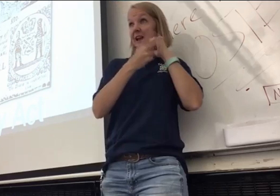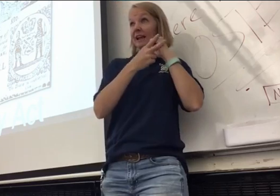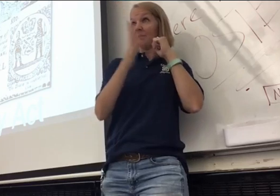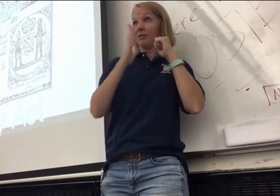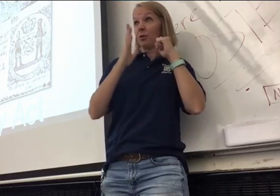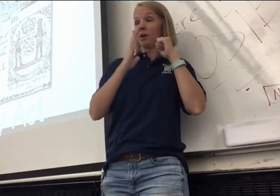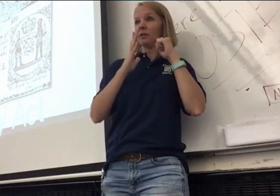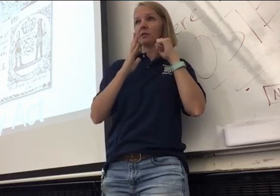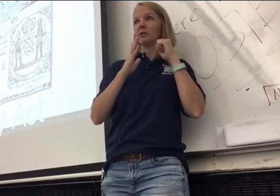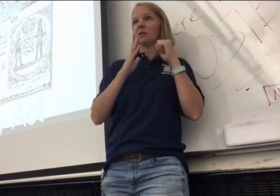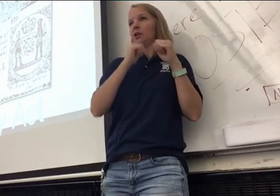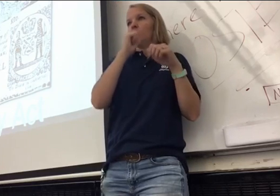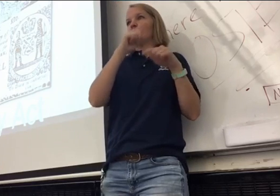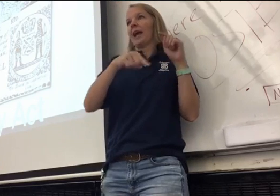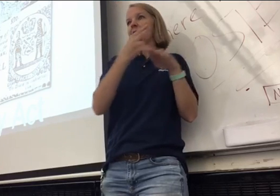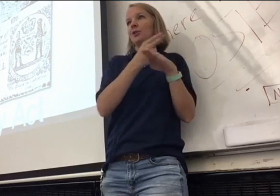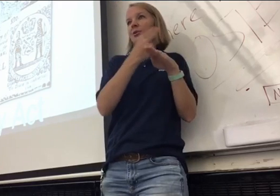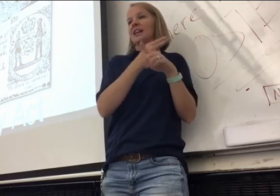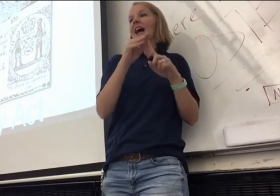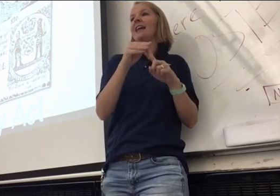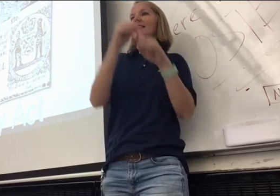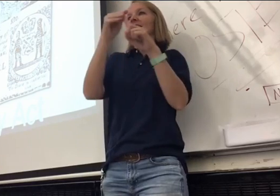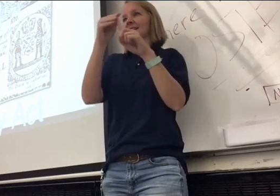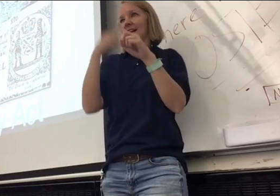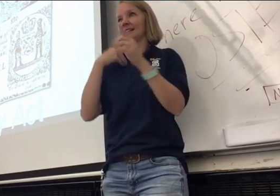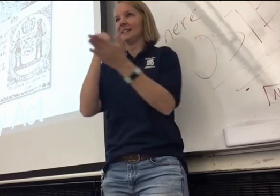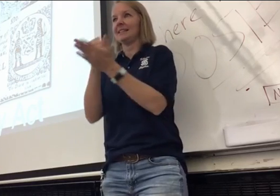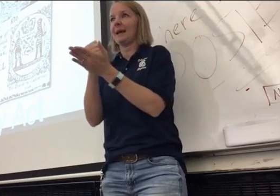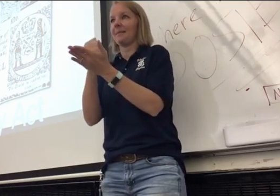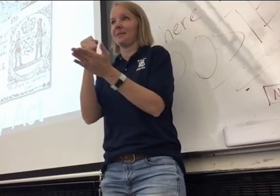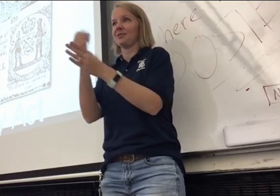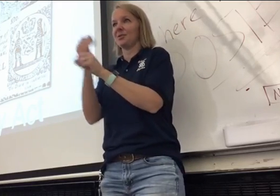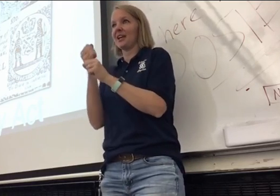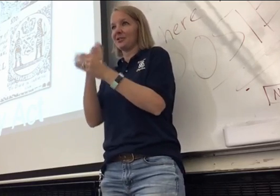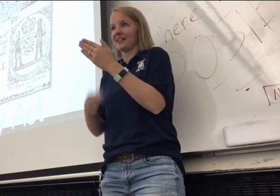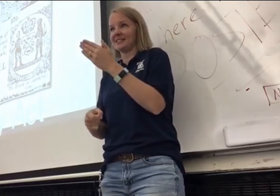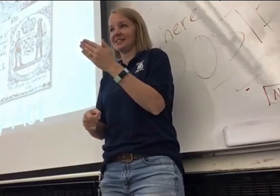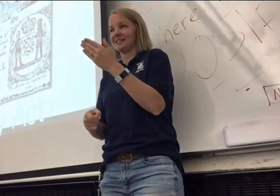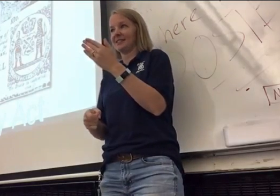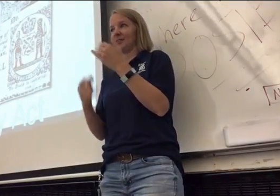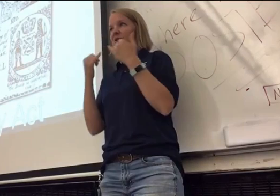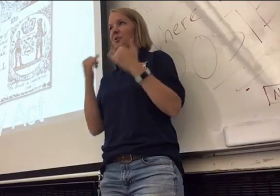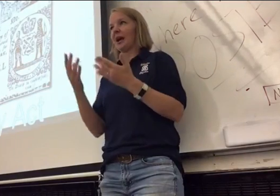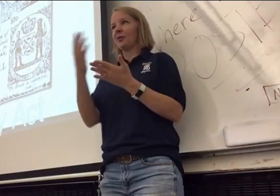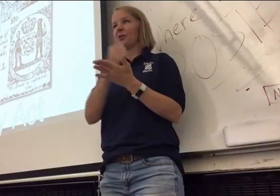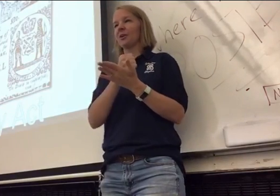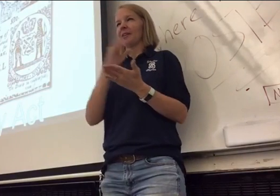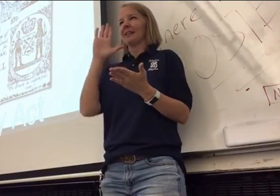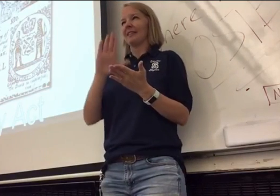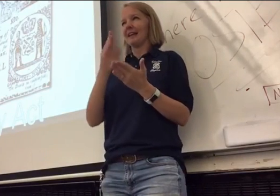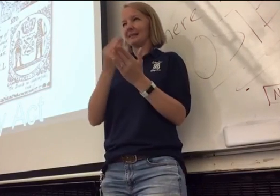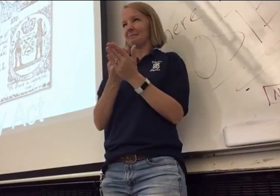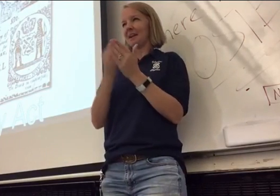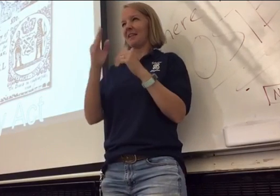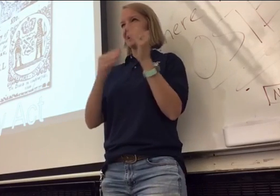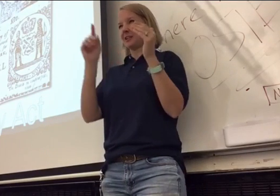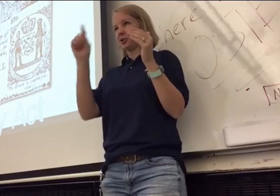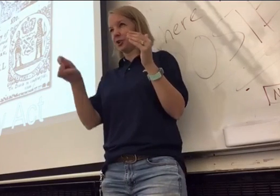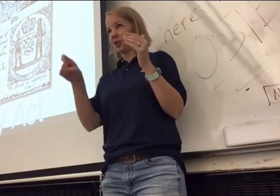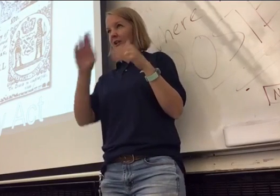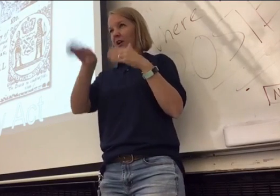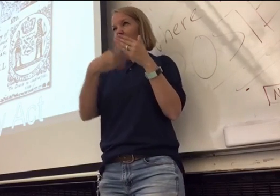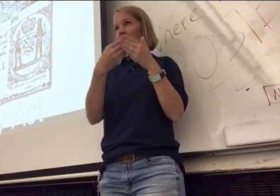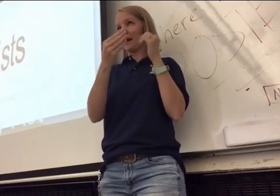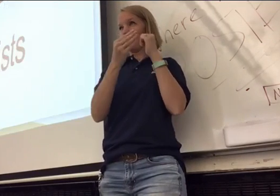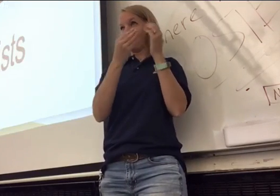go and pay somebody to stamp it so you can get your taxes. So now you're earning less money than you should be, and the rest of the